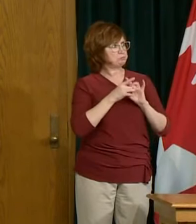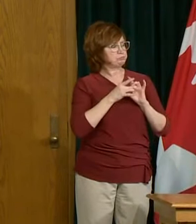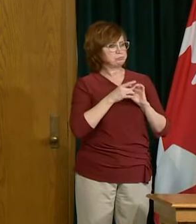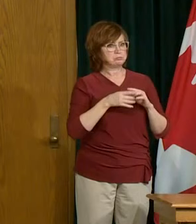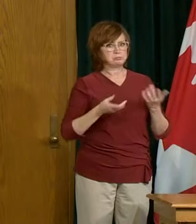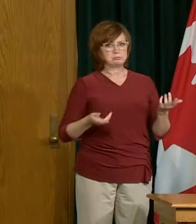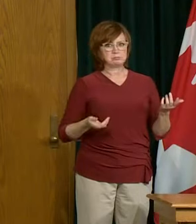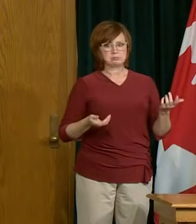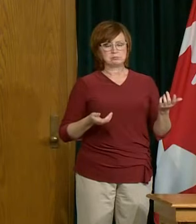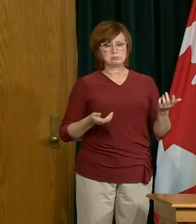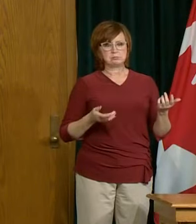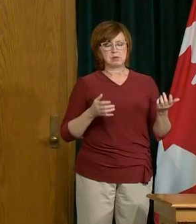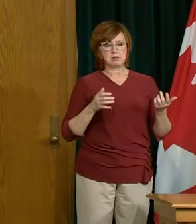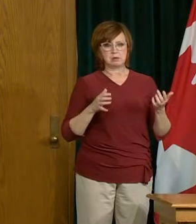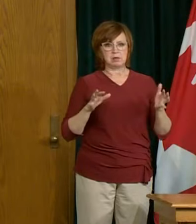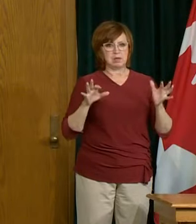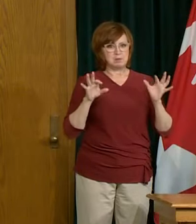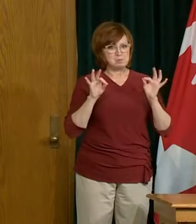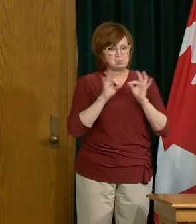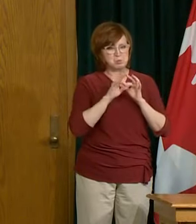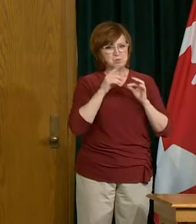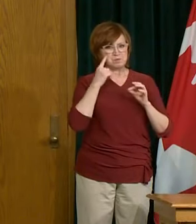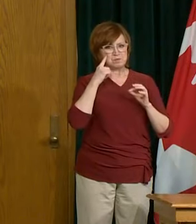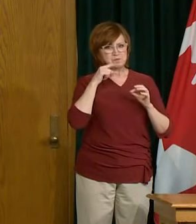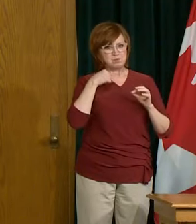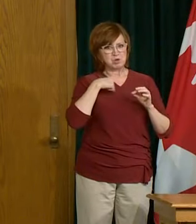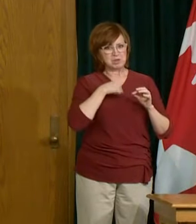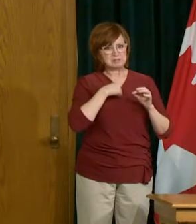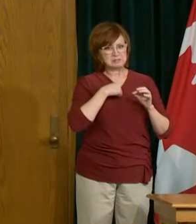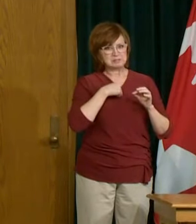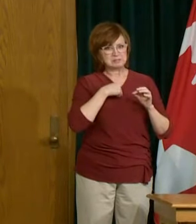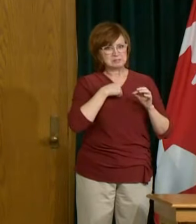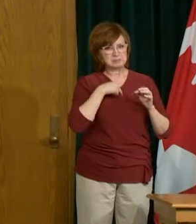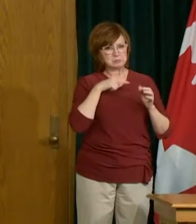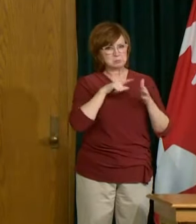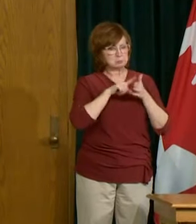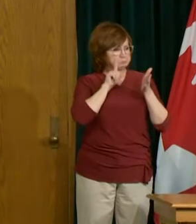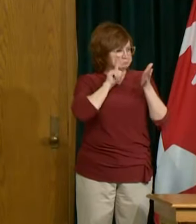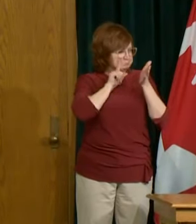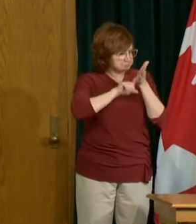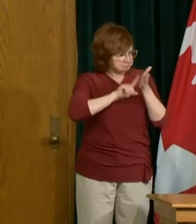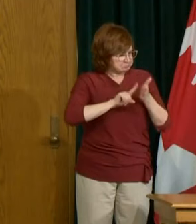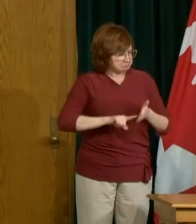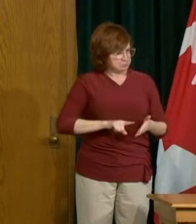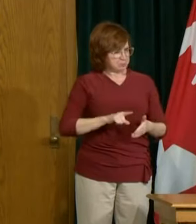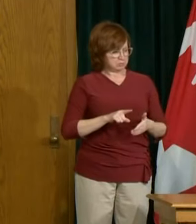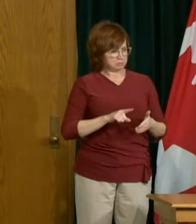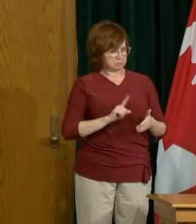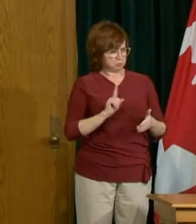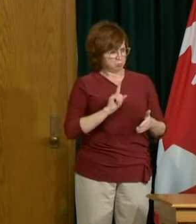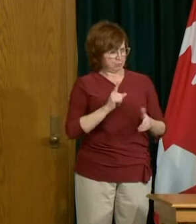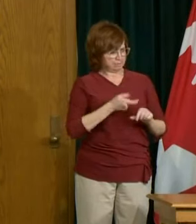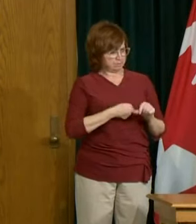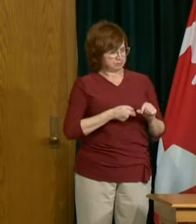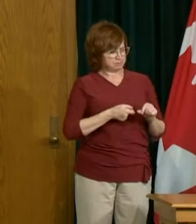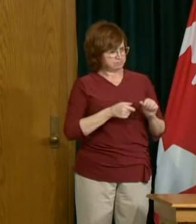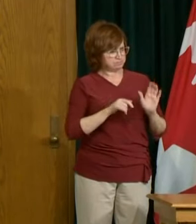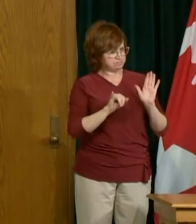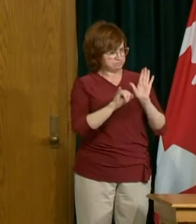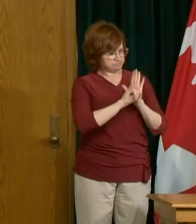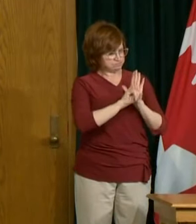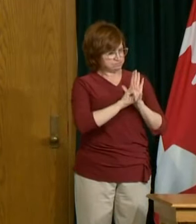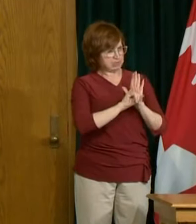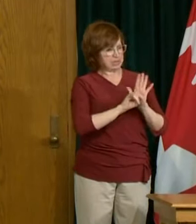That is critical to understand, how the outbreak is transmitting, and that is exactly why all